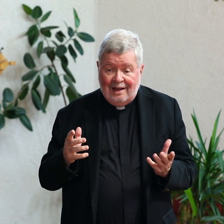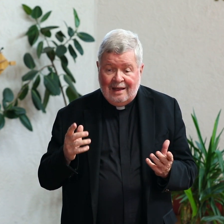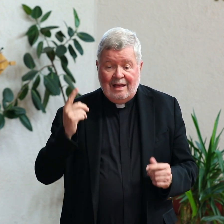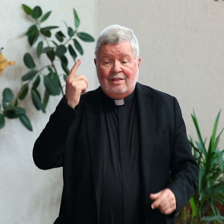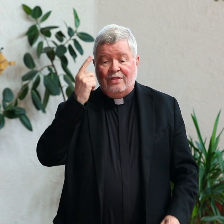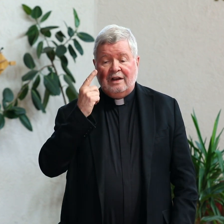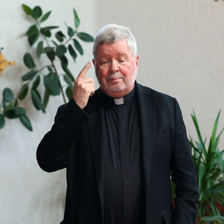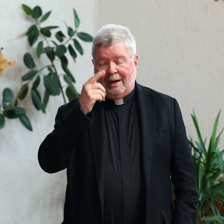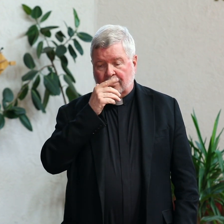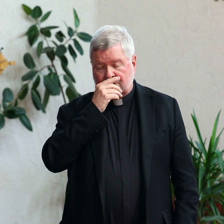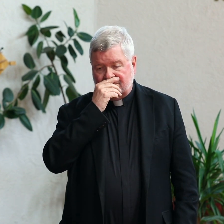Think about